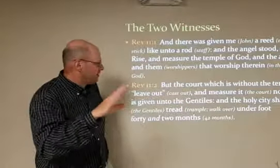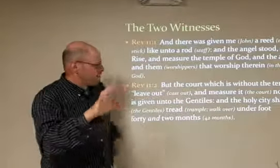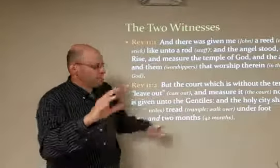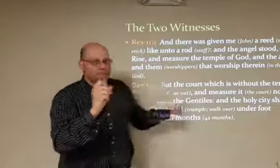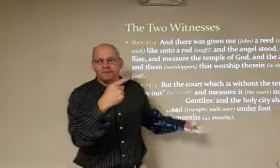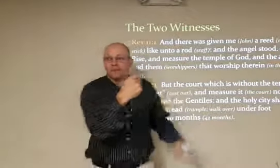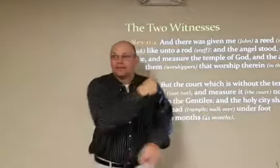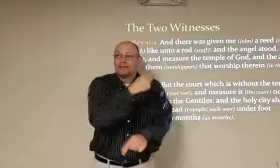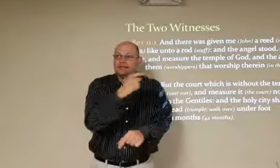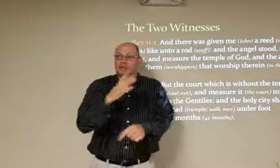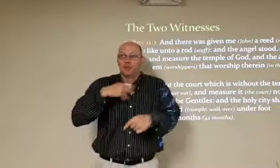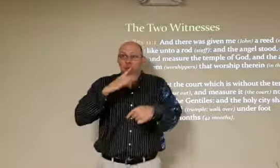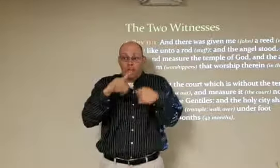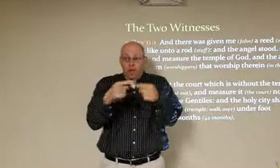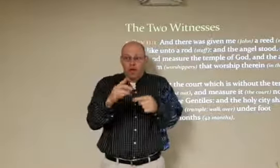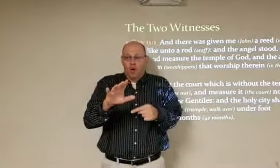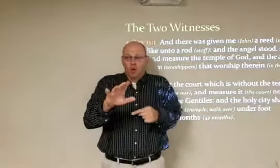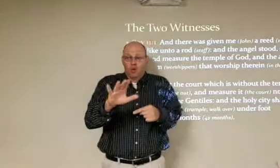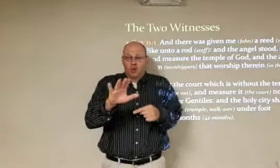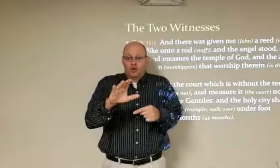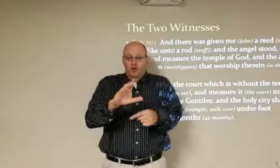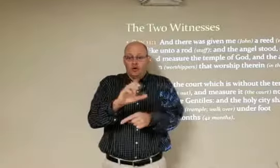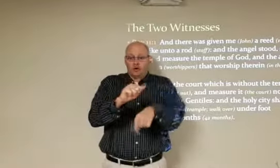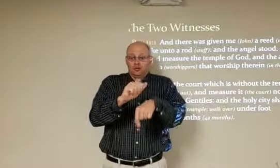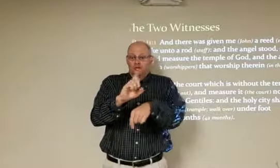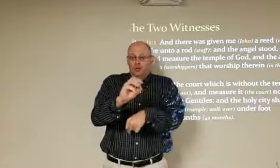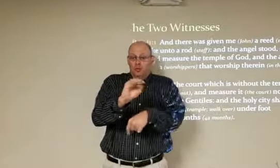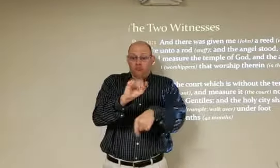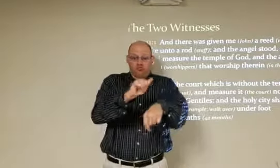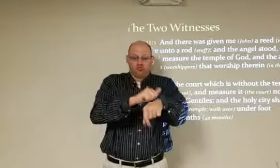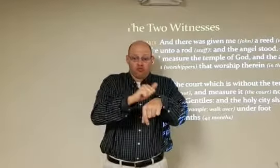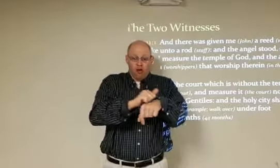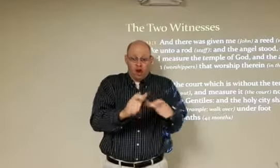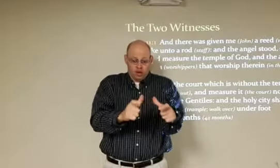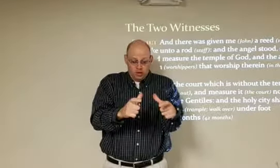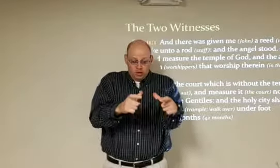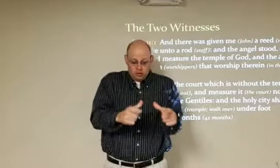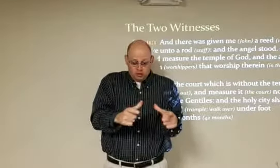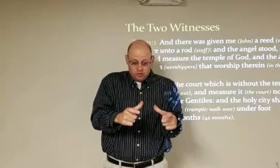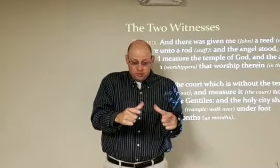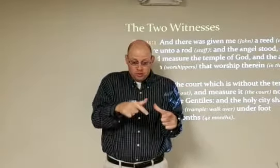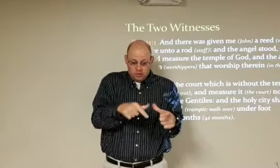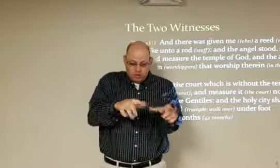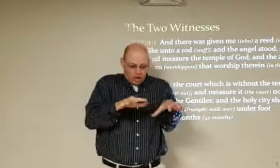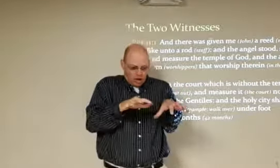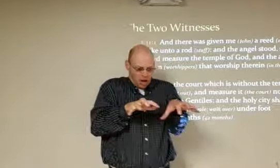There was some confusion regarding the Dome of the Rock. So the Dome of the Rock is here.